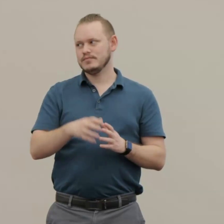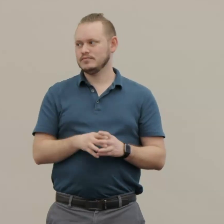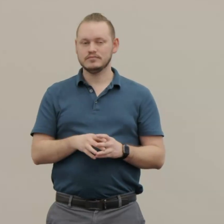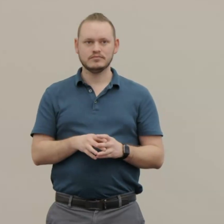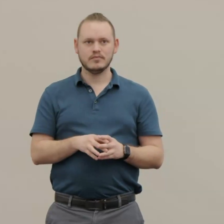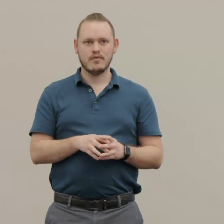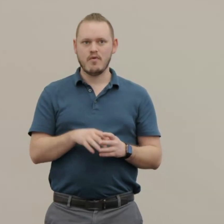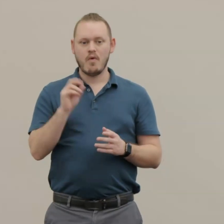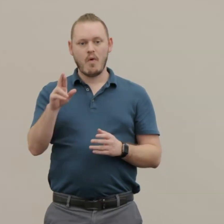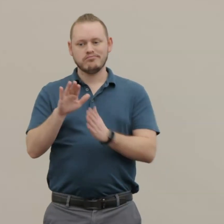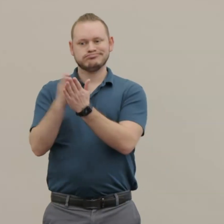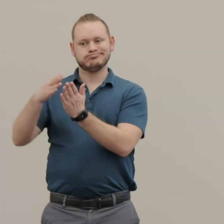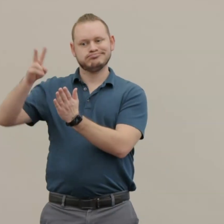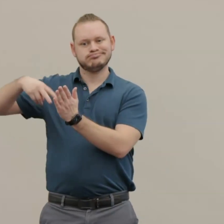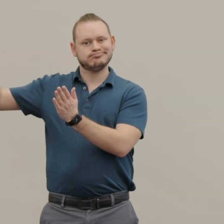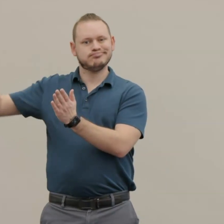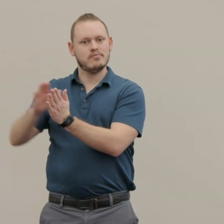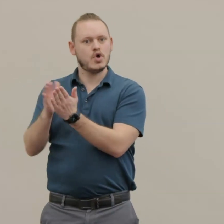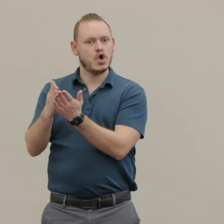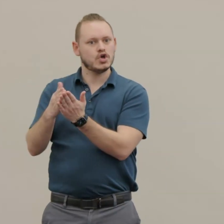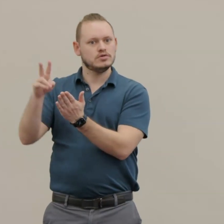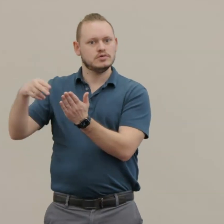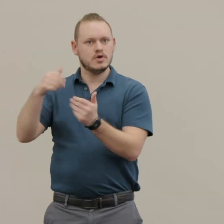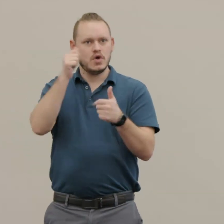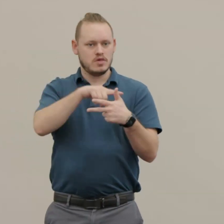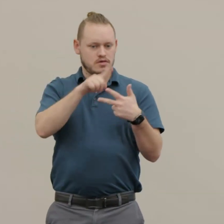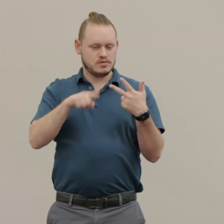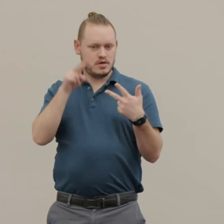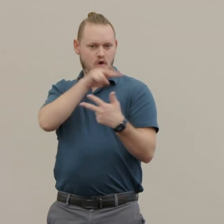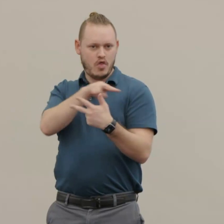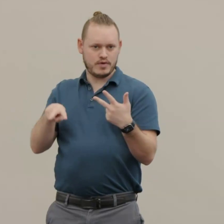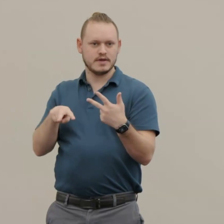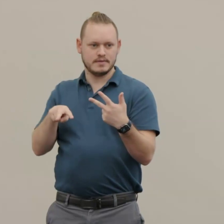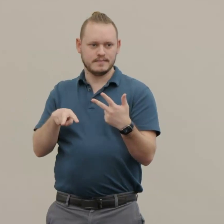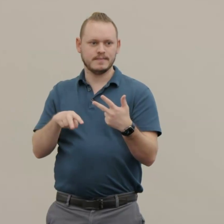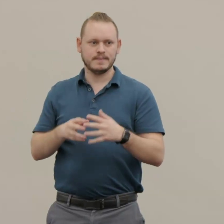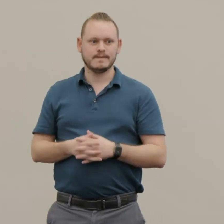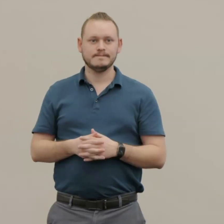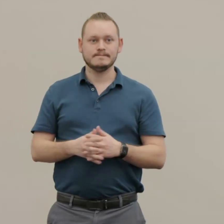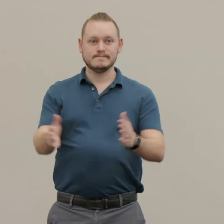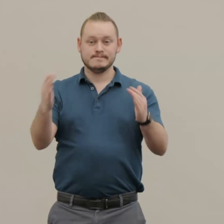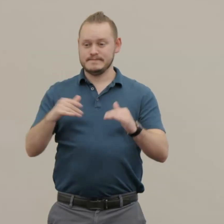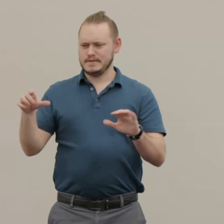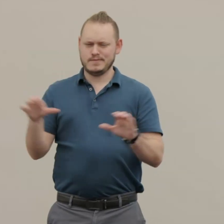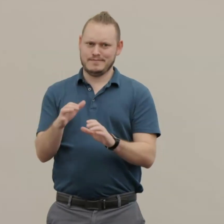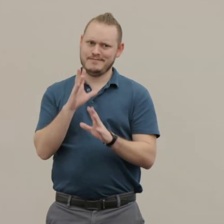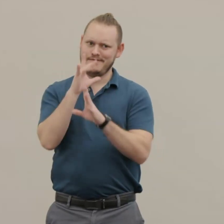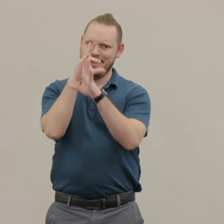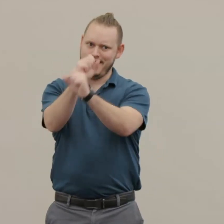long form in a book. So they're looking at all three types of things. And then they did something really